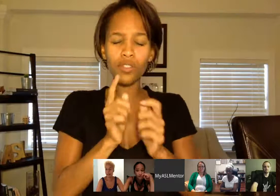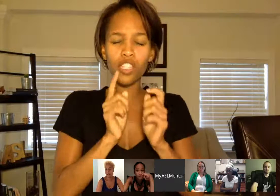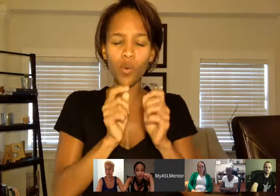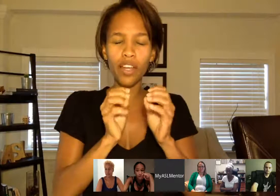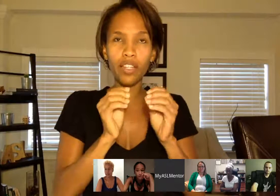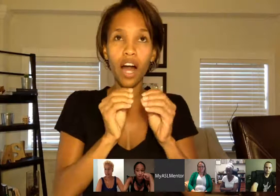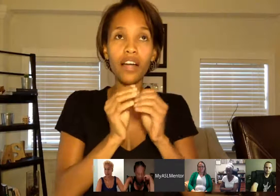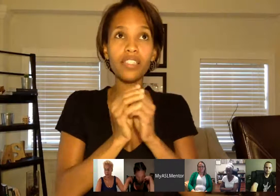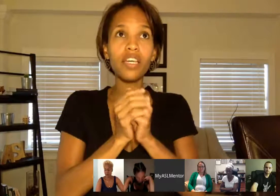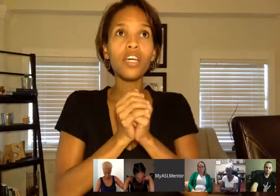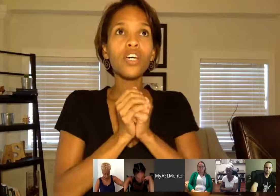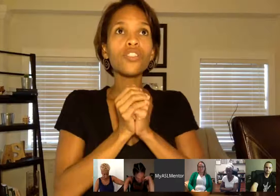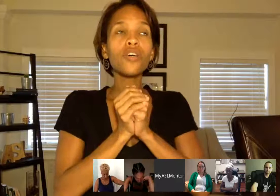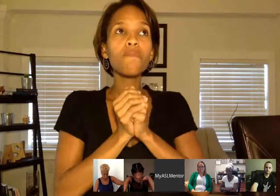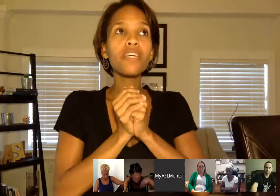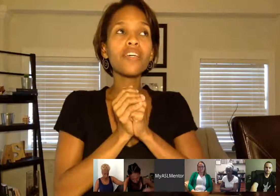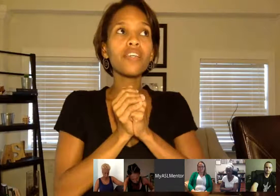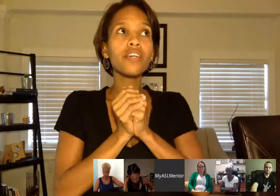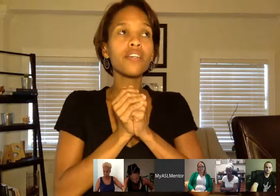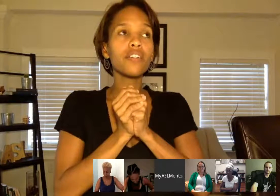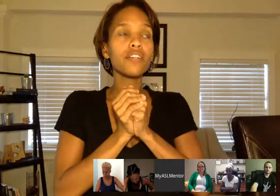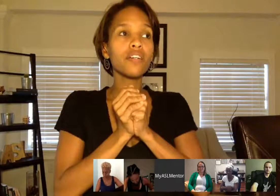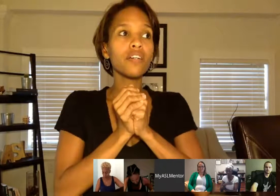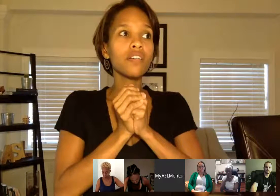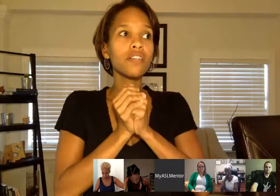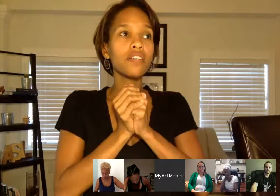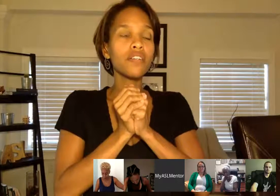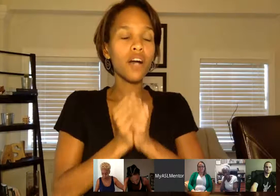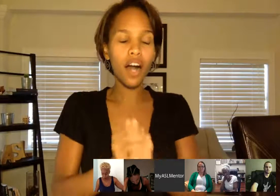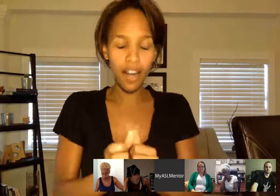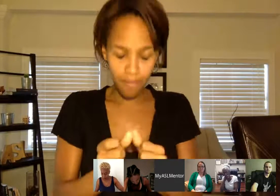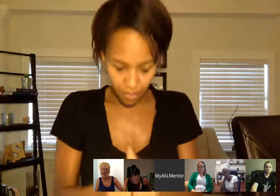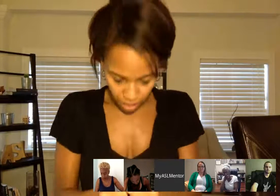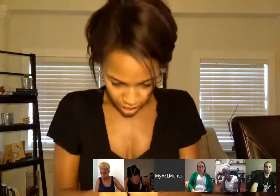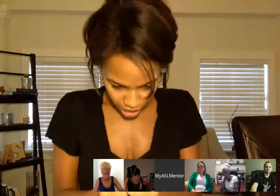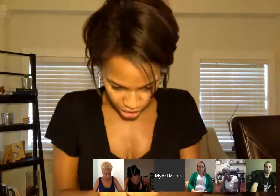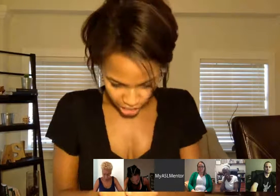see it used this way a lot, to mean